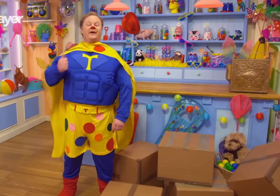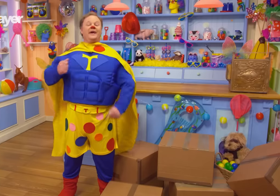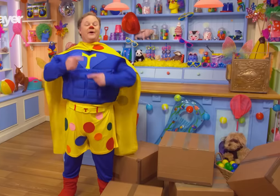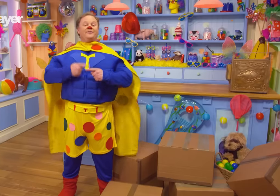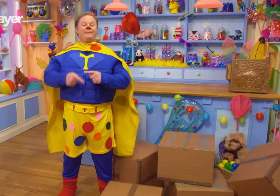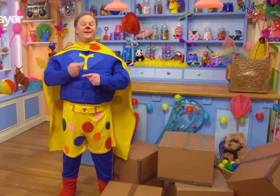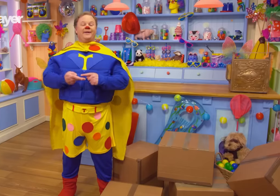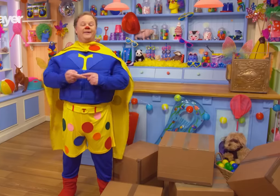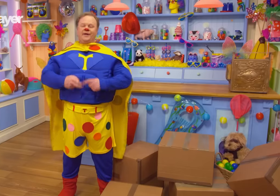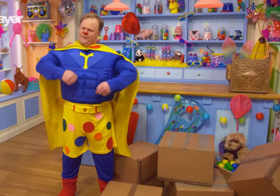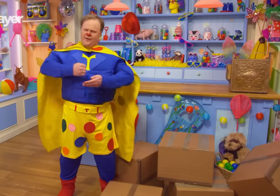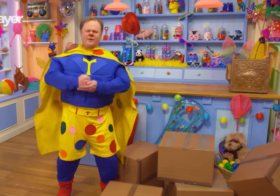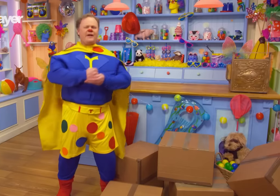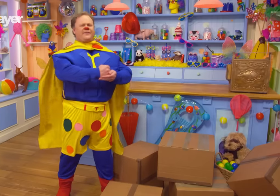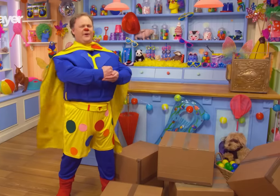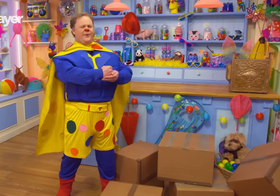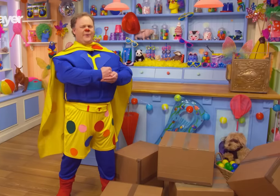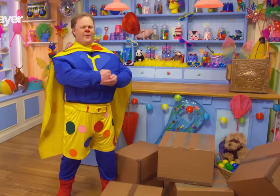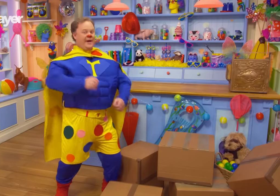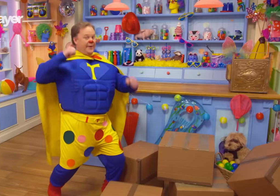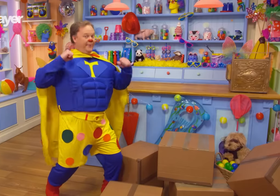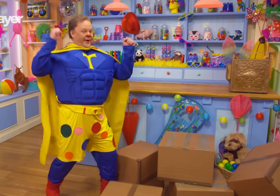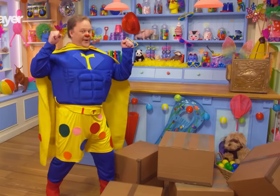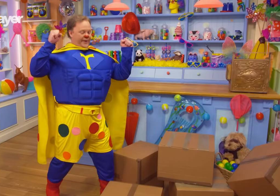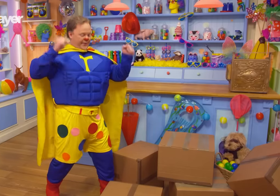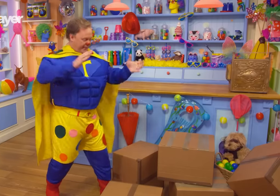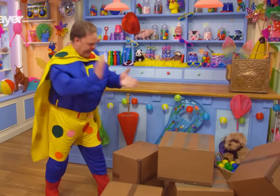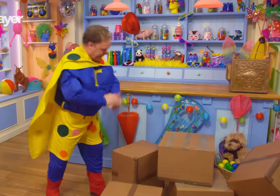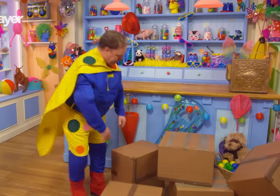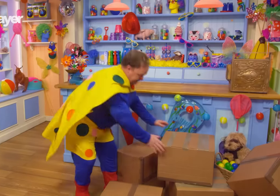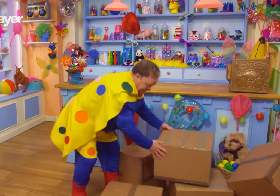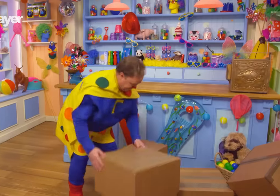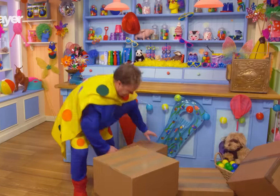Superhero Tumble to the rescue! Woohoo!